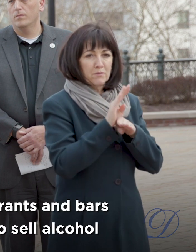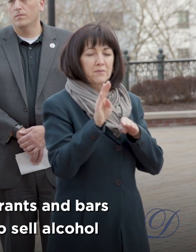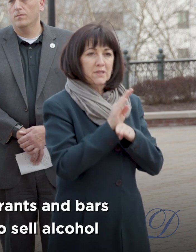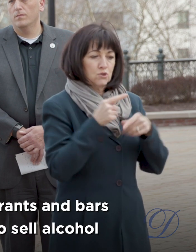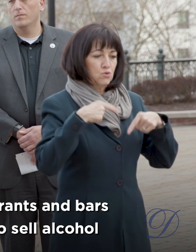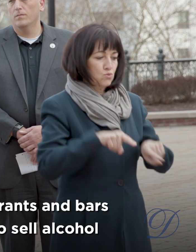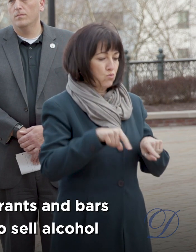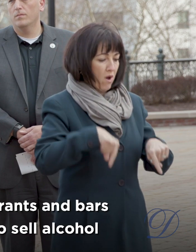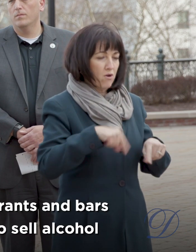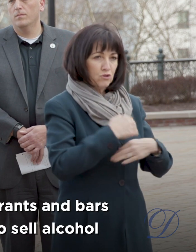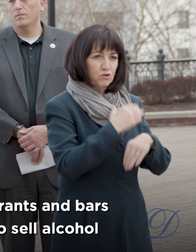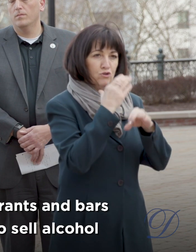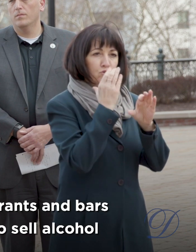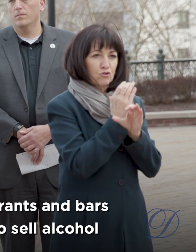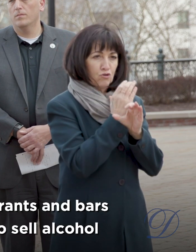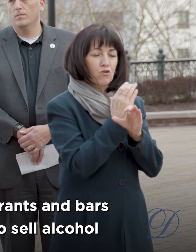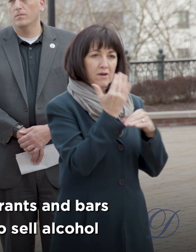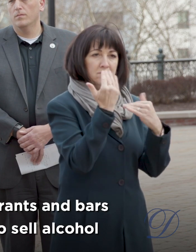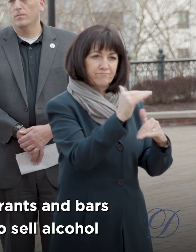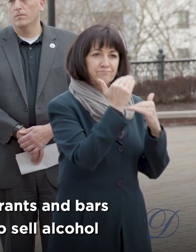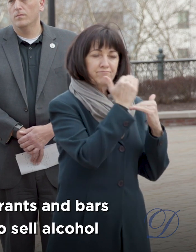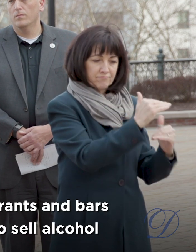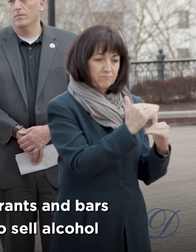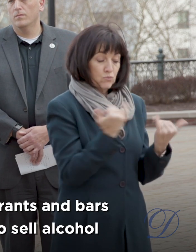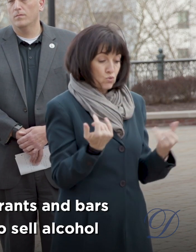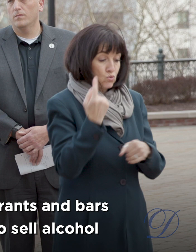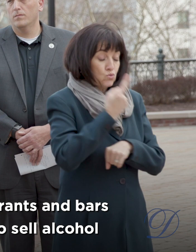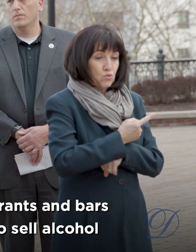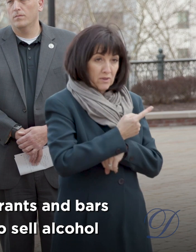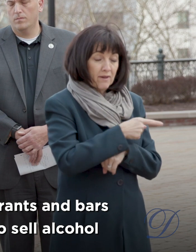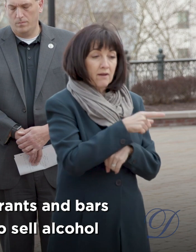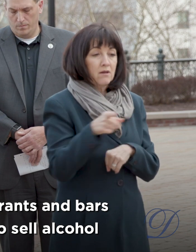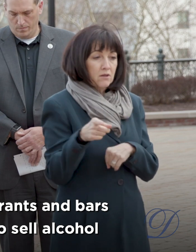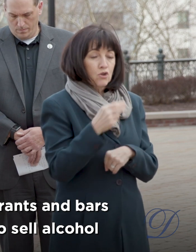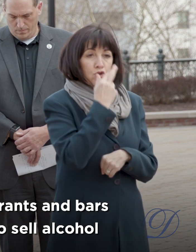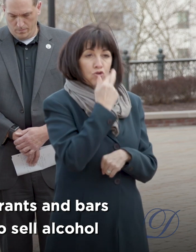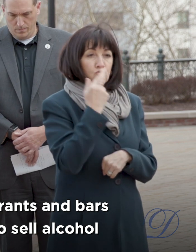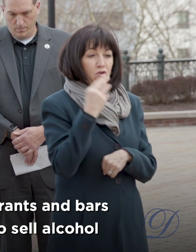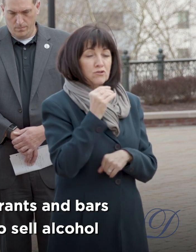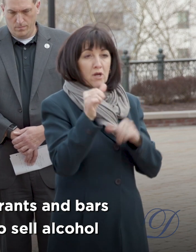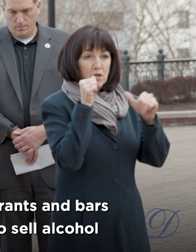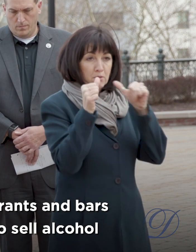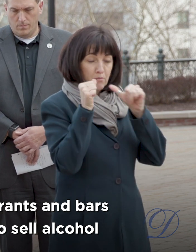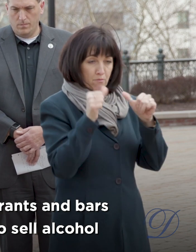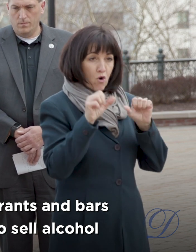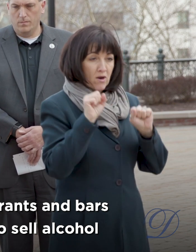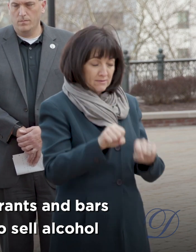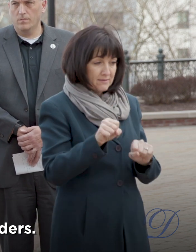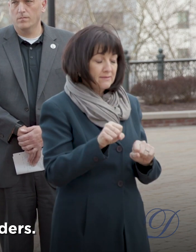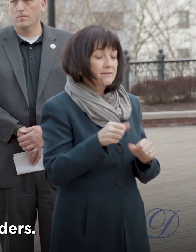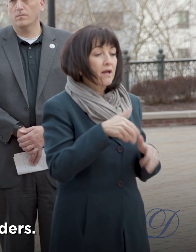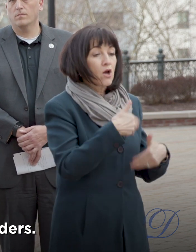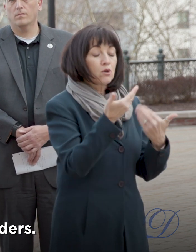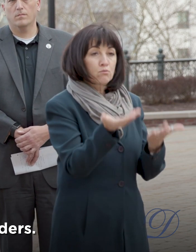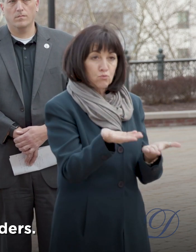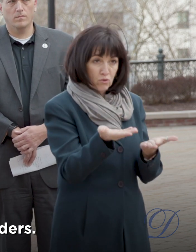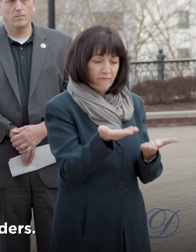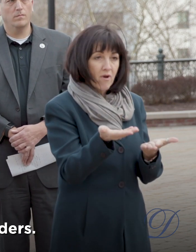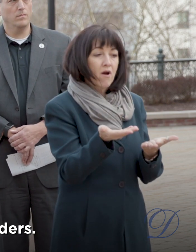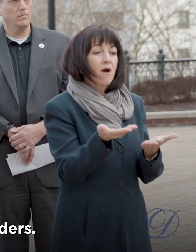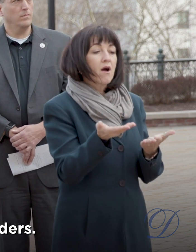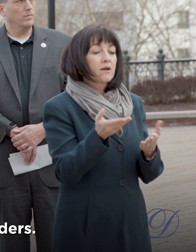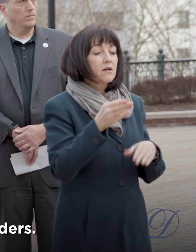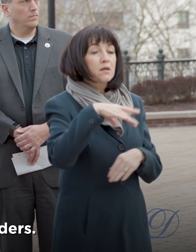We announced today that restaurants and bars offering takeout service can also sell alcohol to